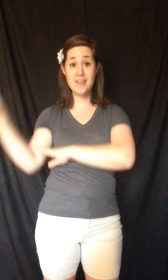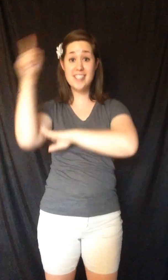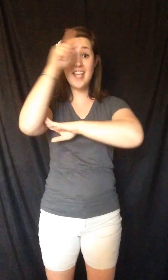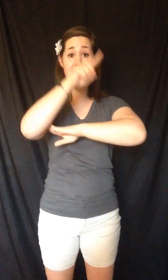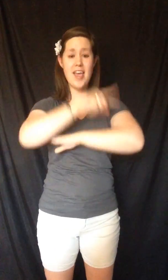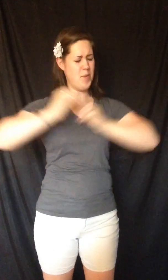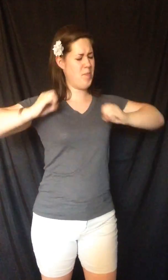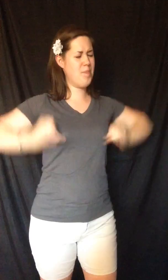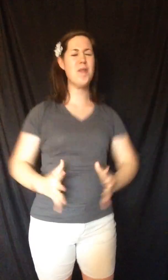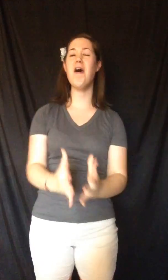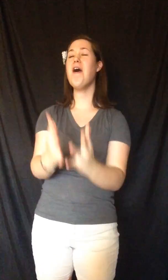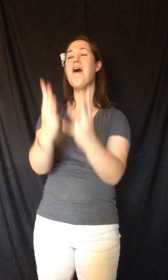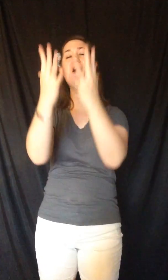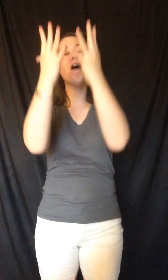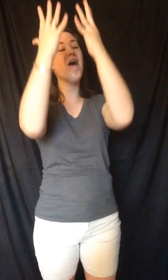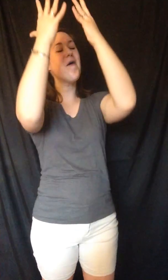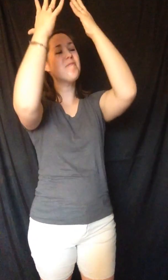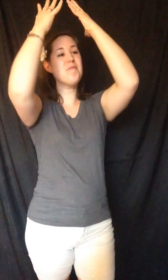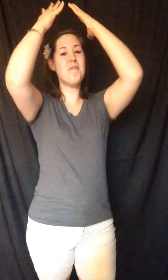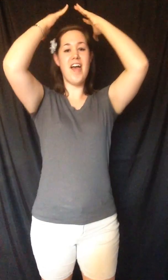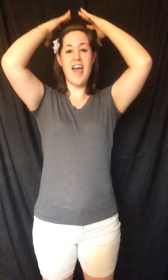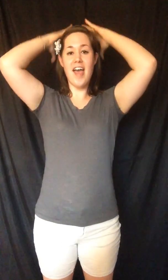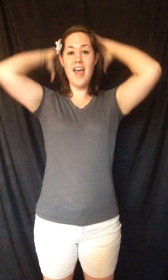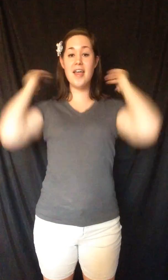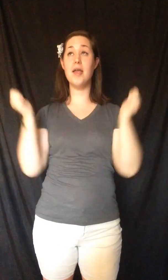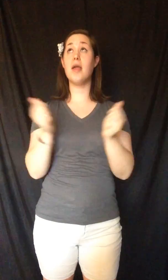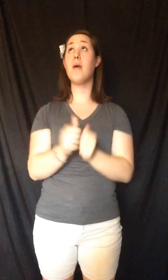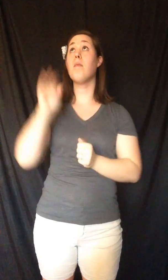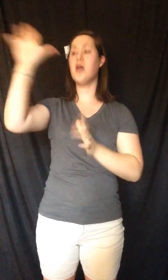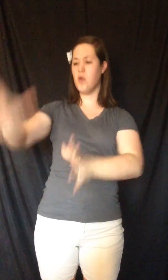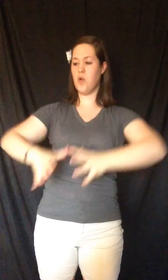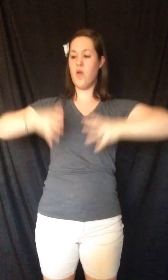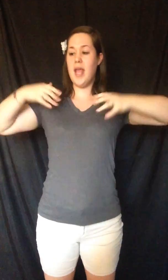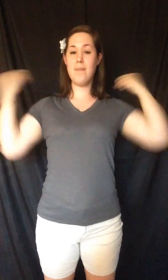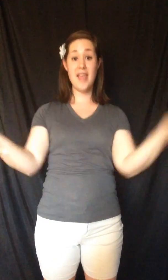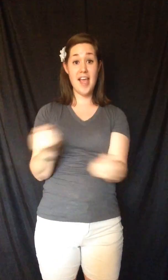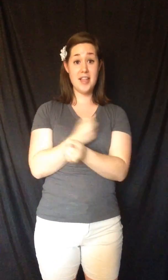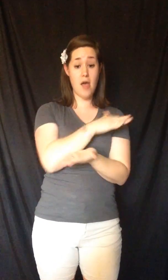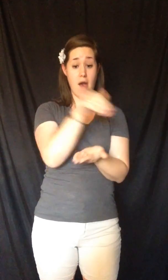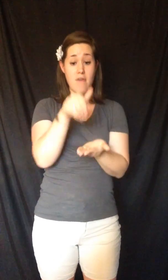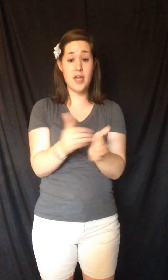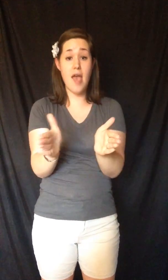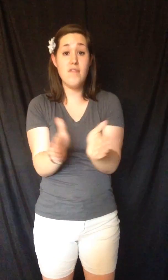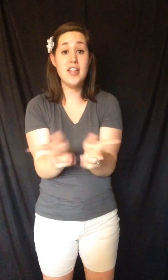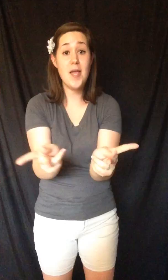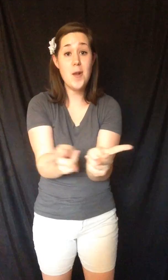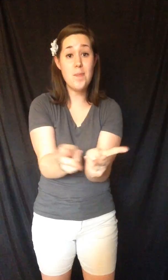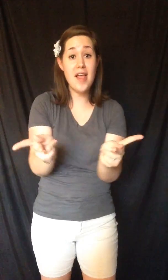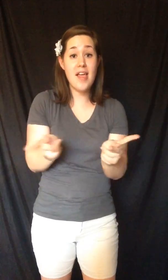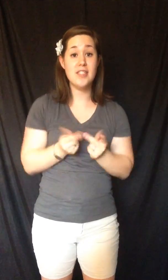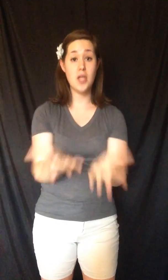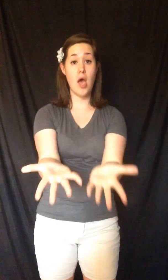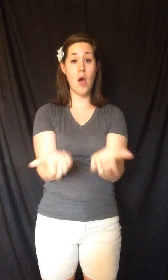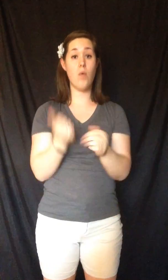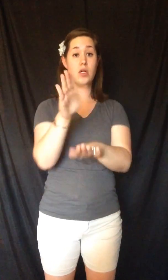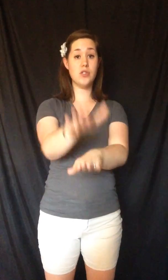day. Blown away by your great big love in every little place. I want to